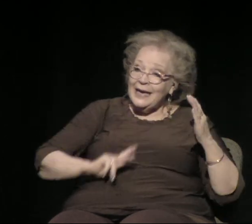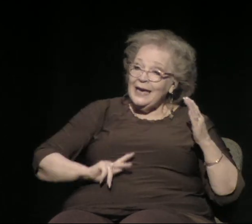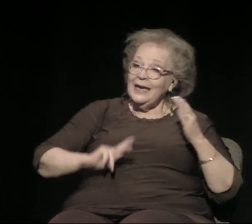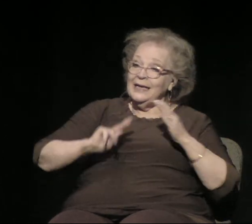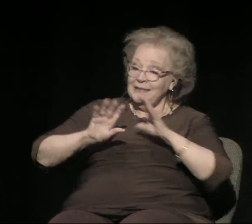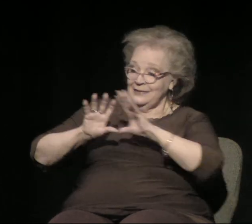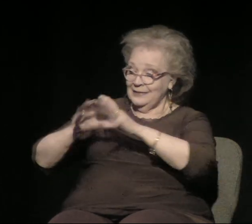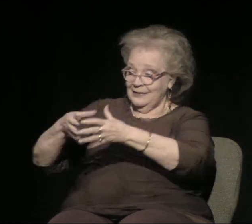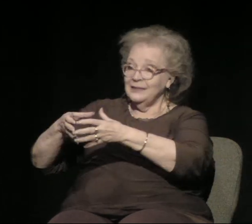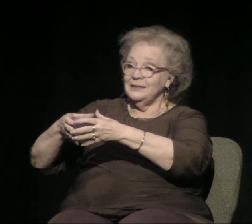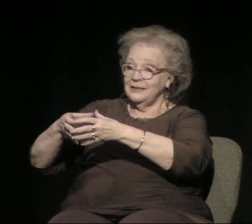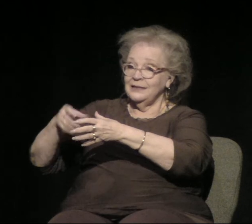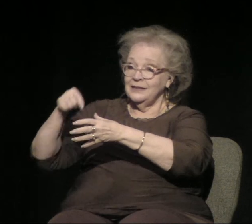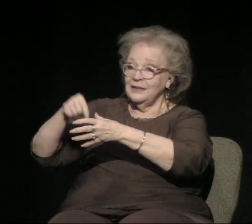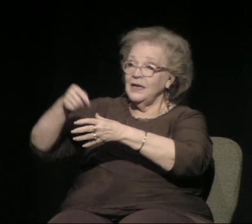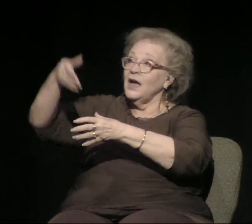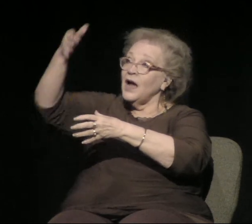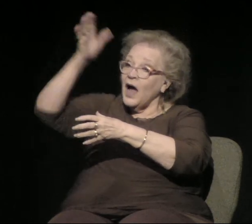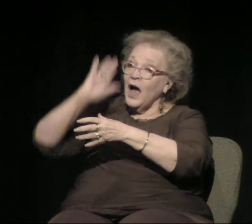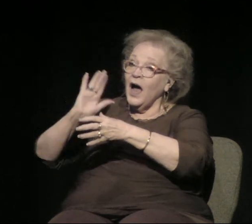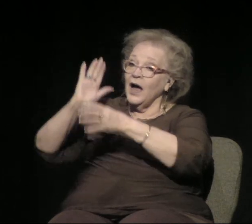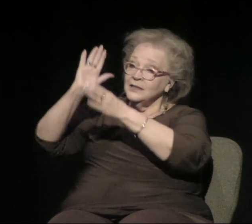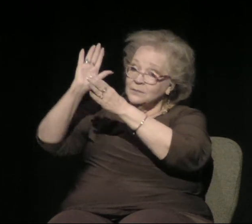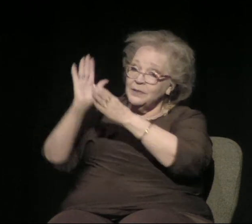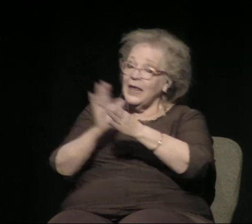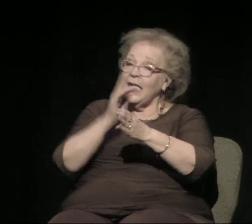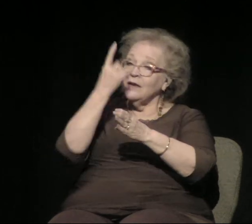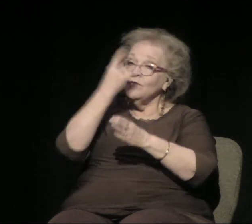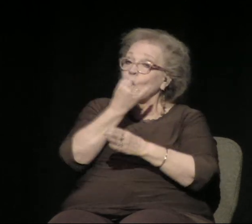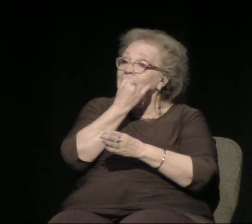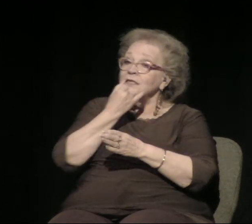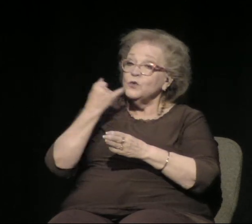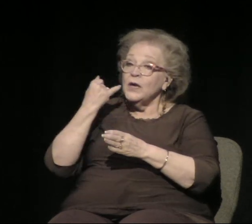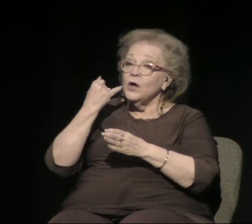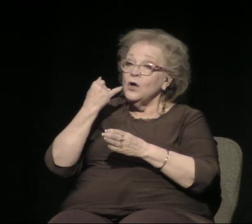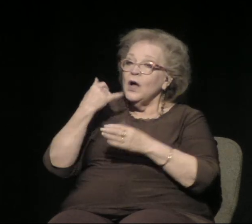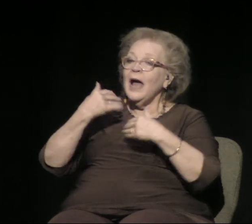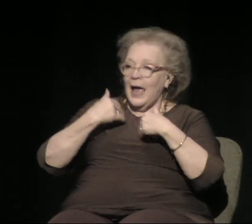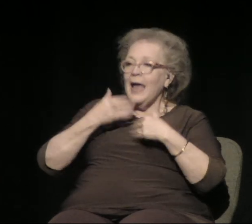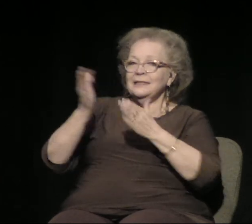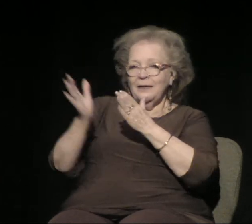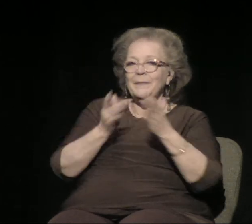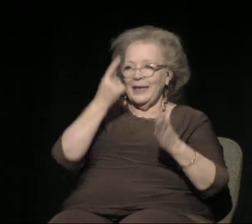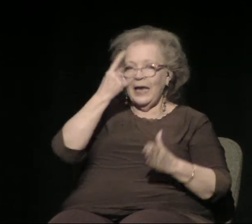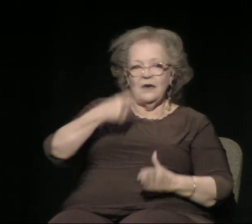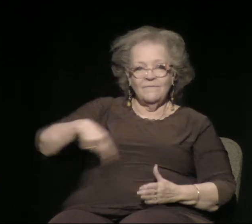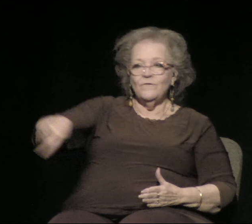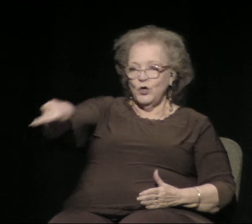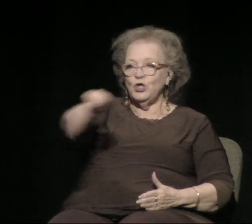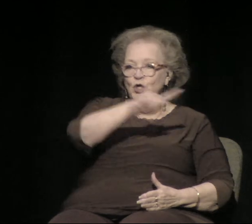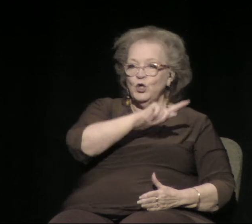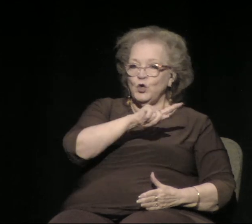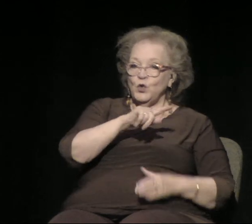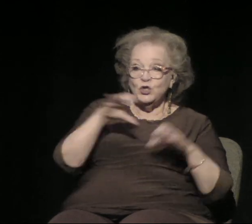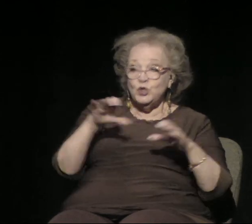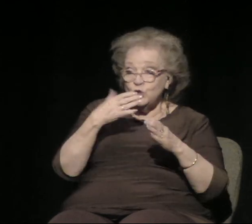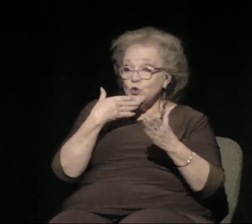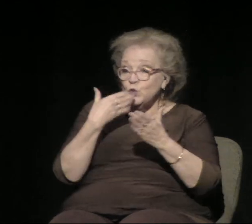that God who had a plan for Israel has a plan for you. So do good.